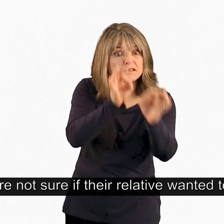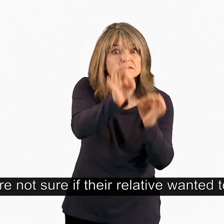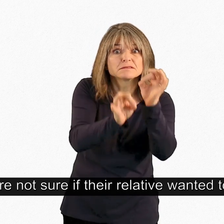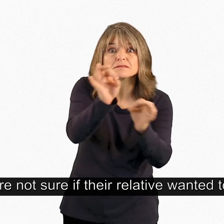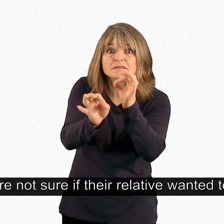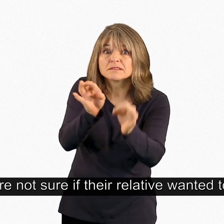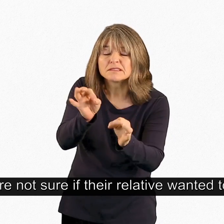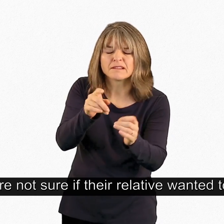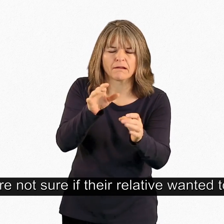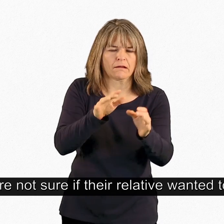to donate.